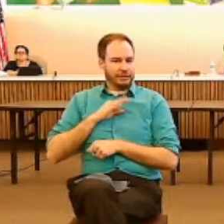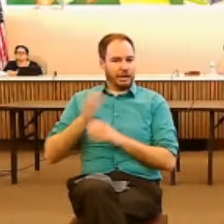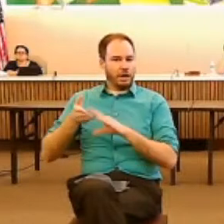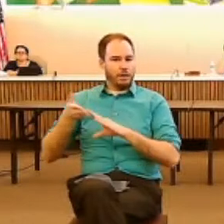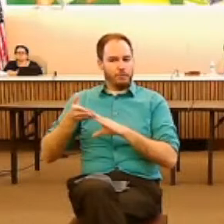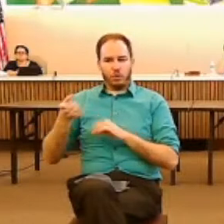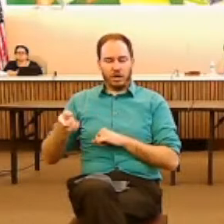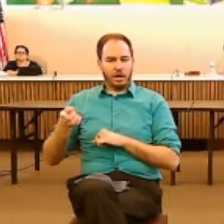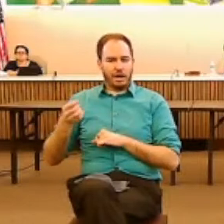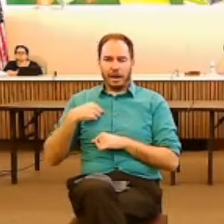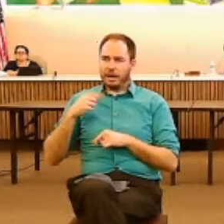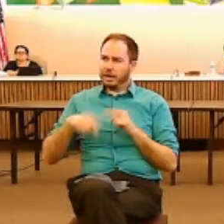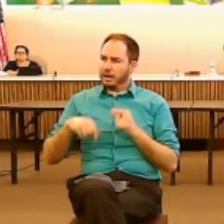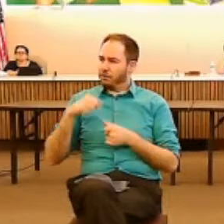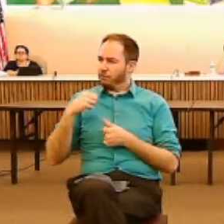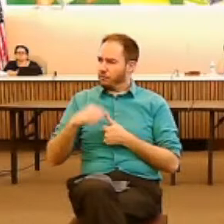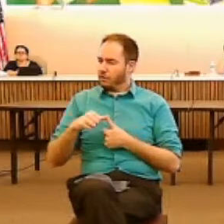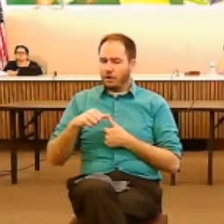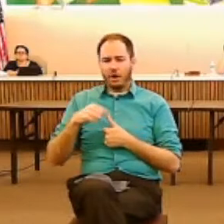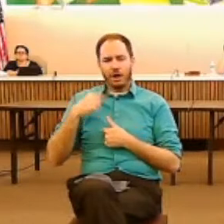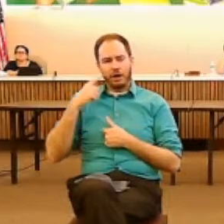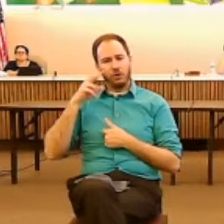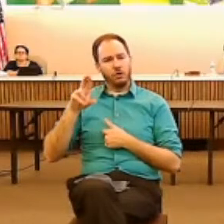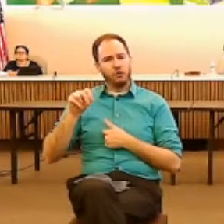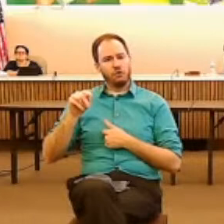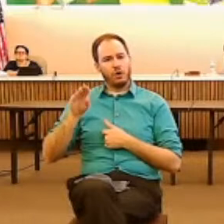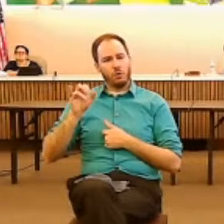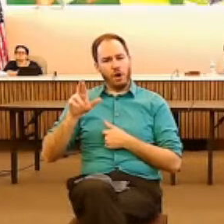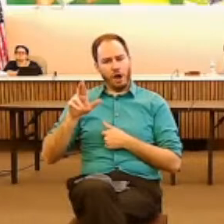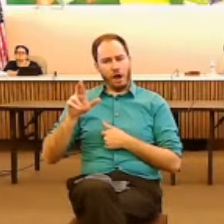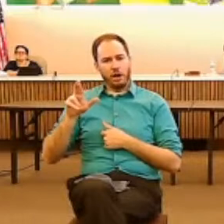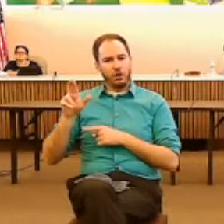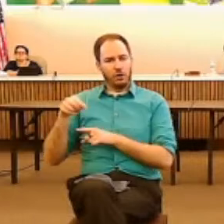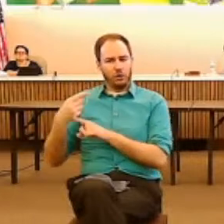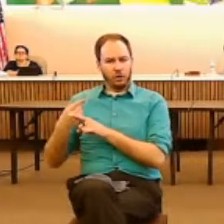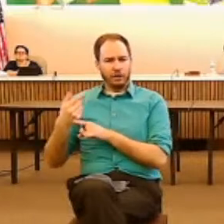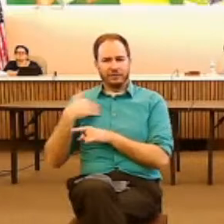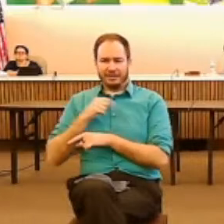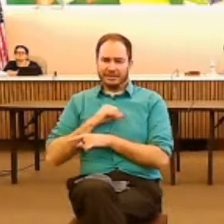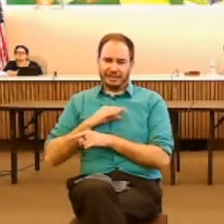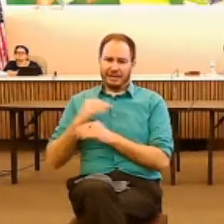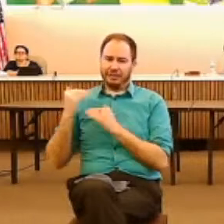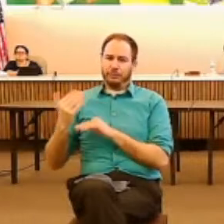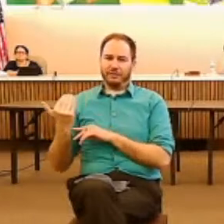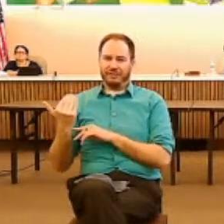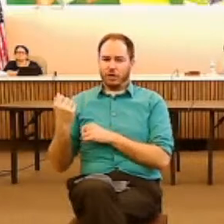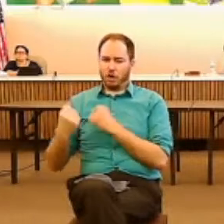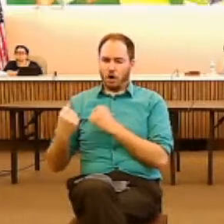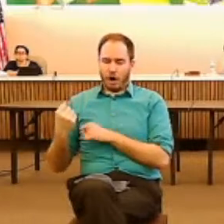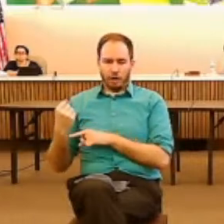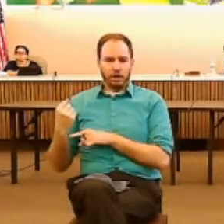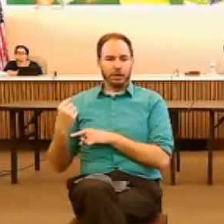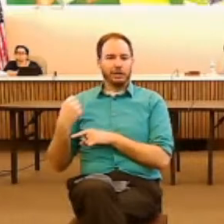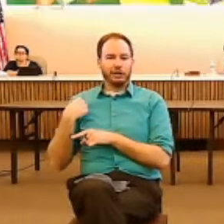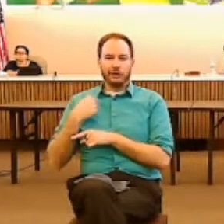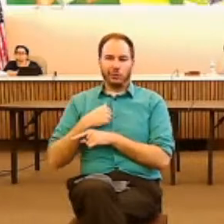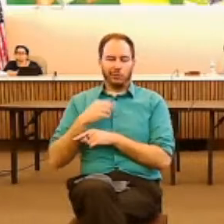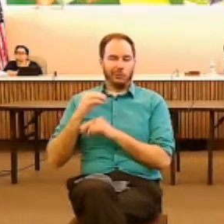I can't recall, other than our Watertown location, which only has stacking for about maybe 15 cars, that we've ever